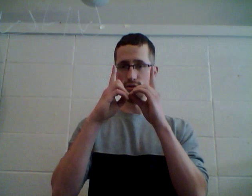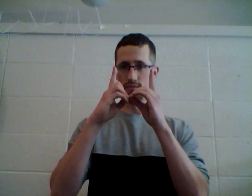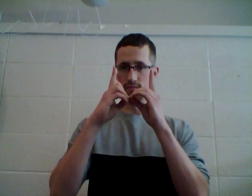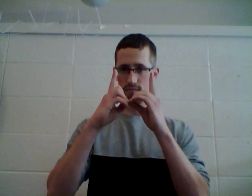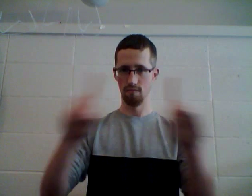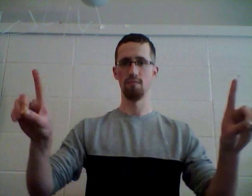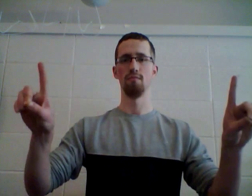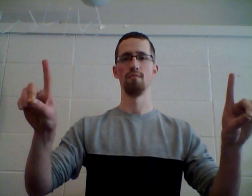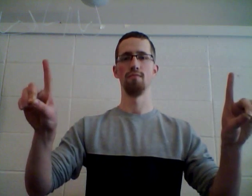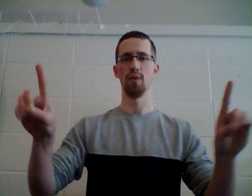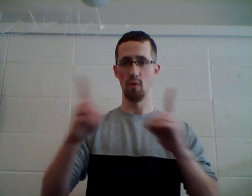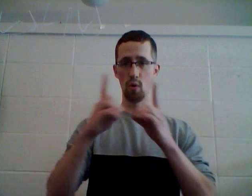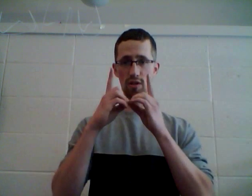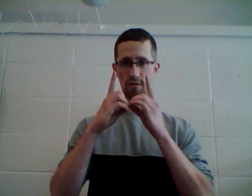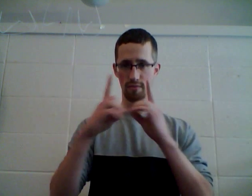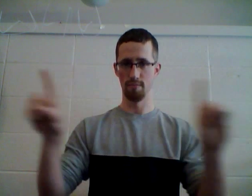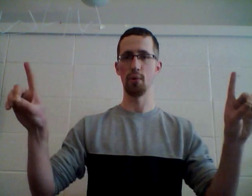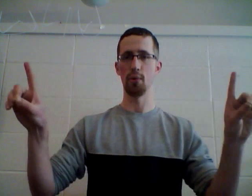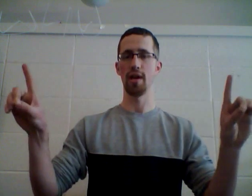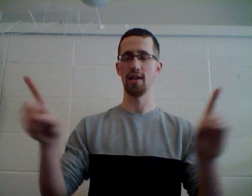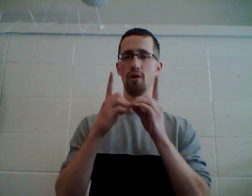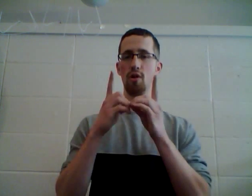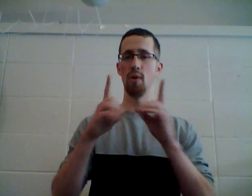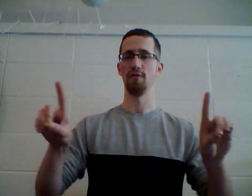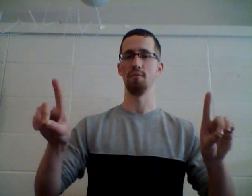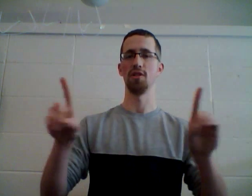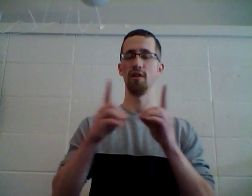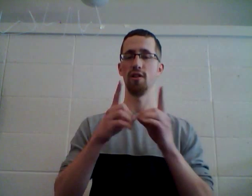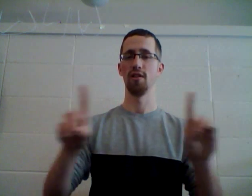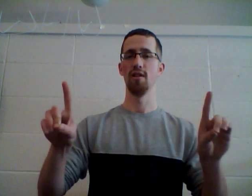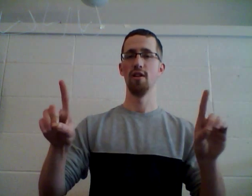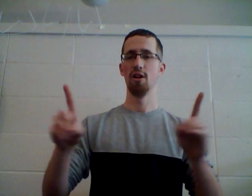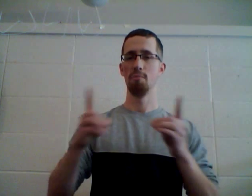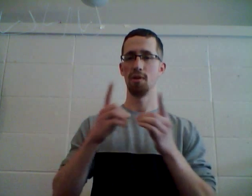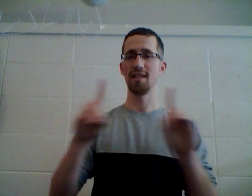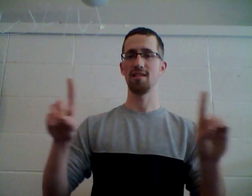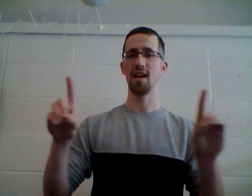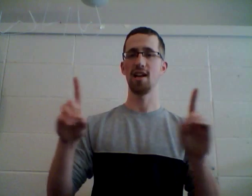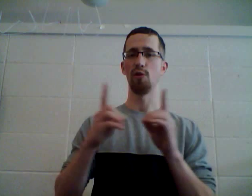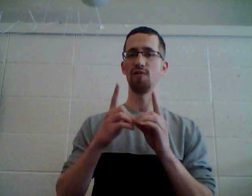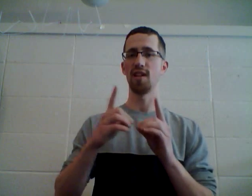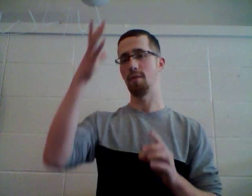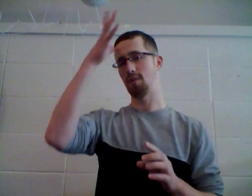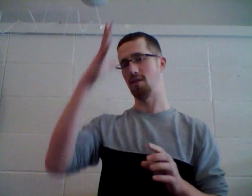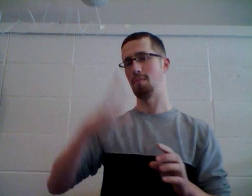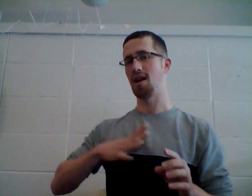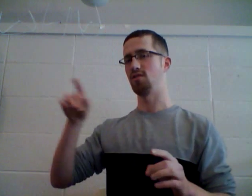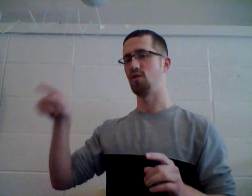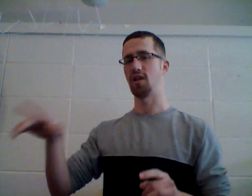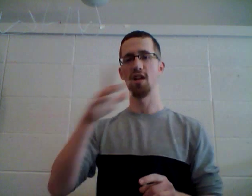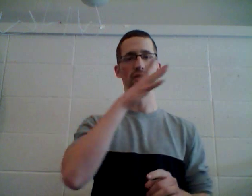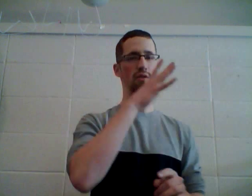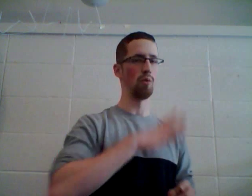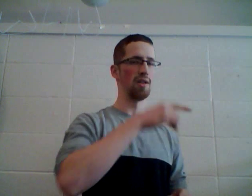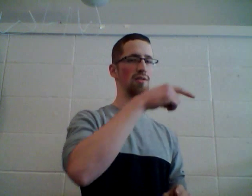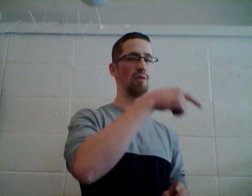just divorce. Both hands will go away from each other. But let's say you've set up that a man is over here and a woman is